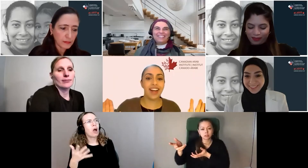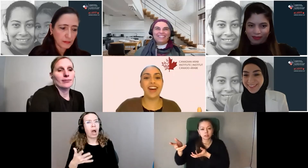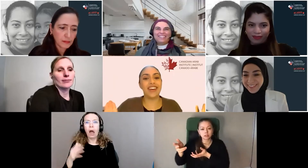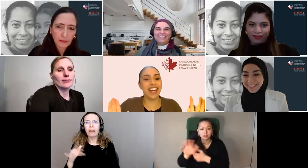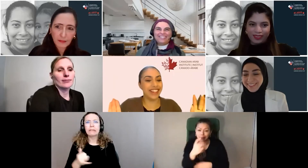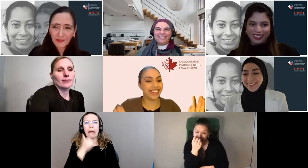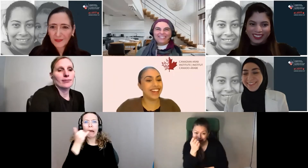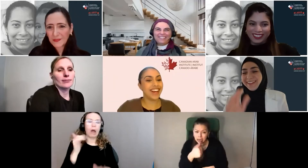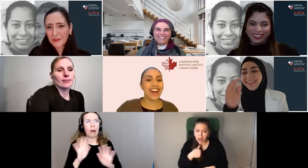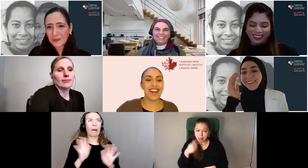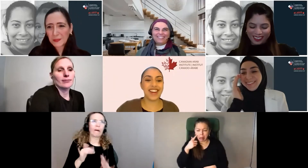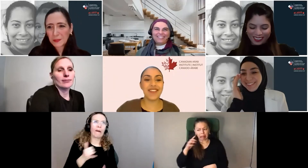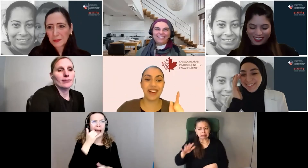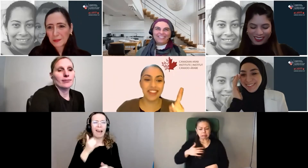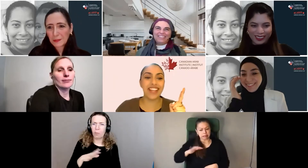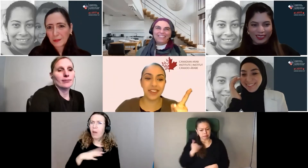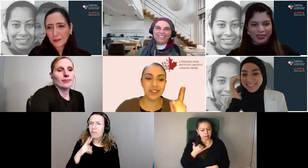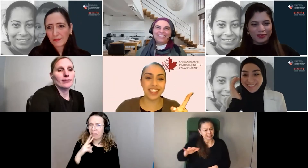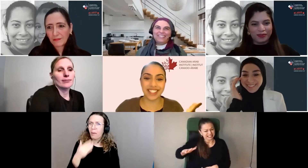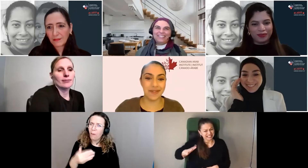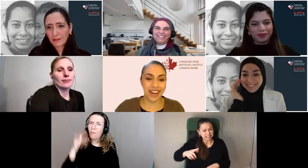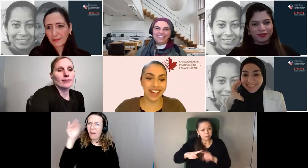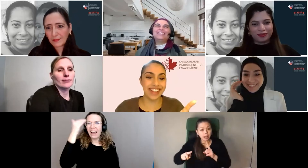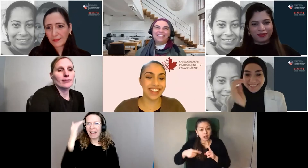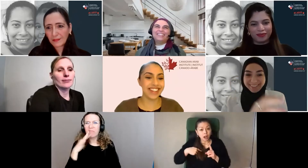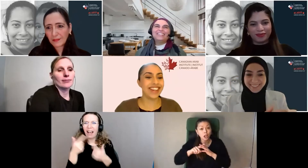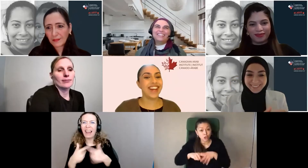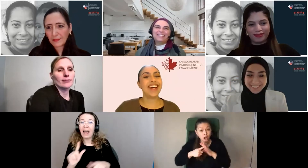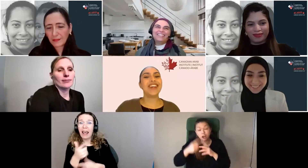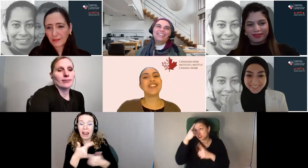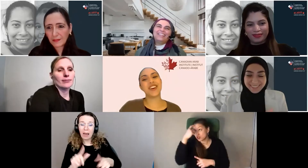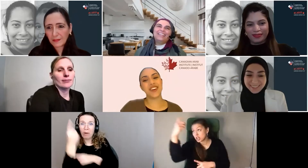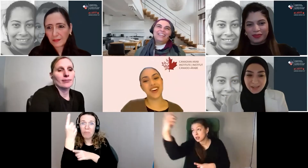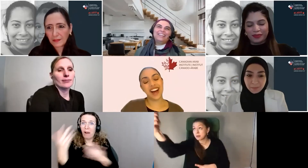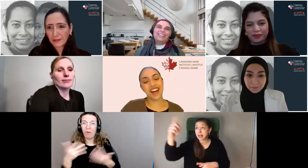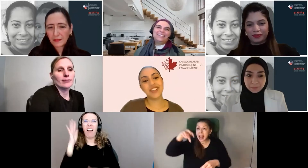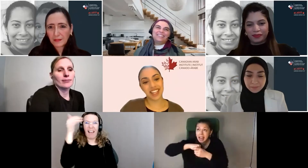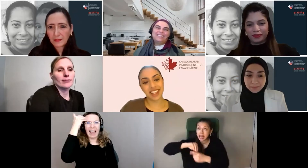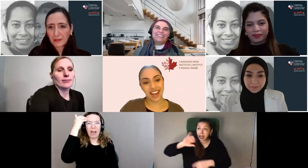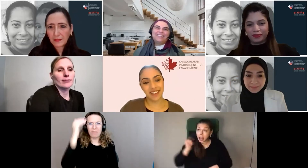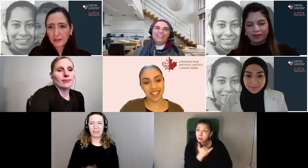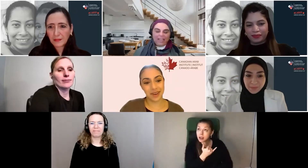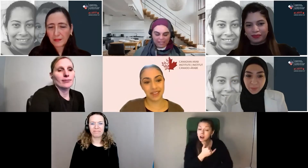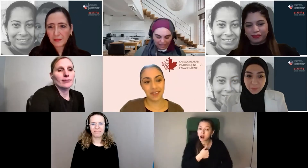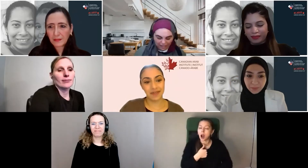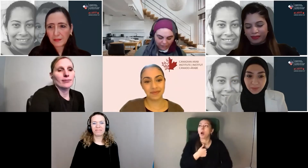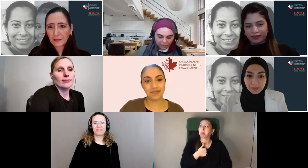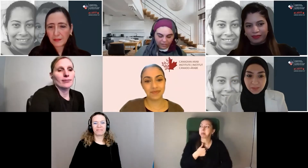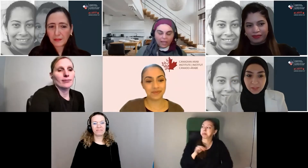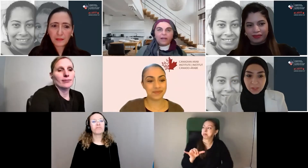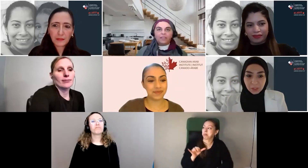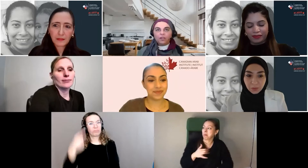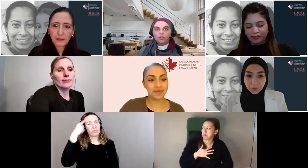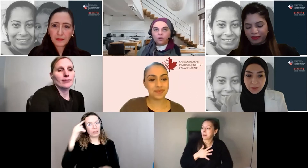okay, my mother language really is Arabic. So that's what I think I have to say about it. I